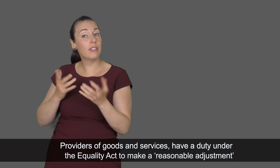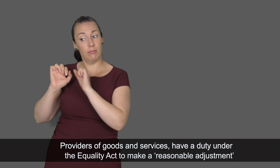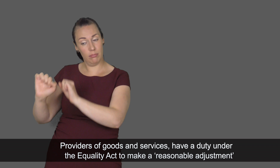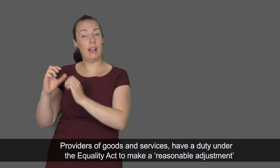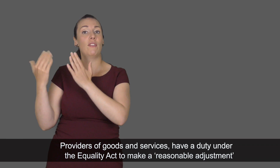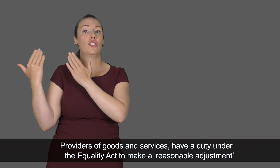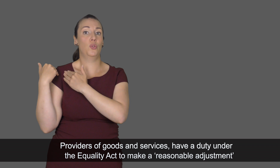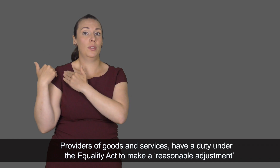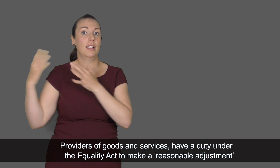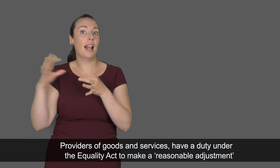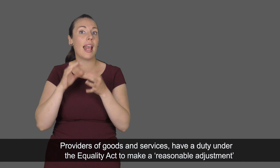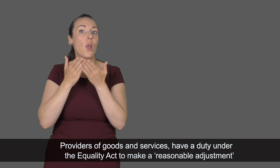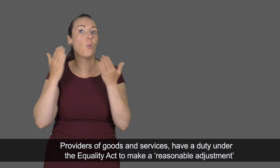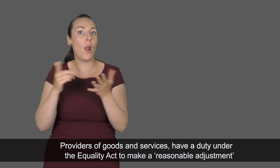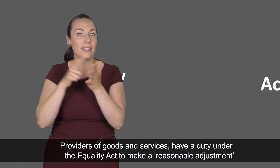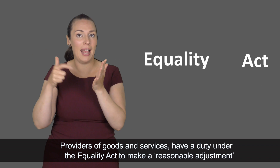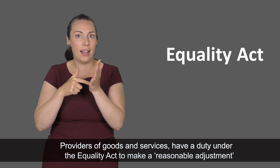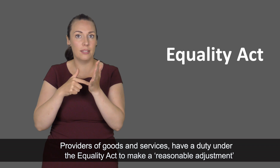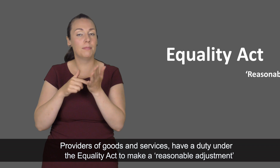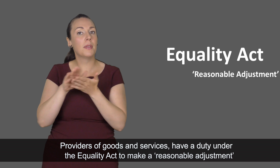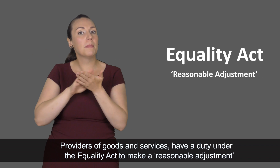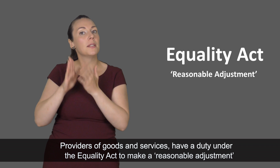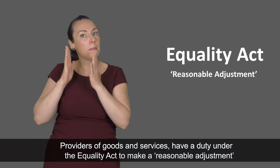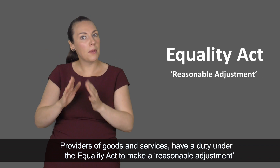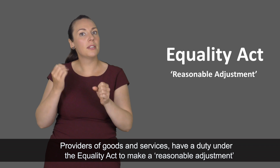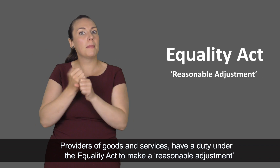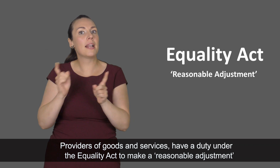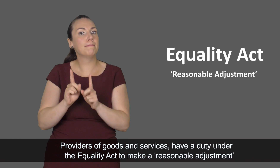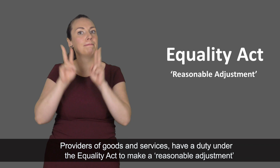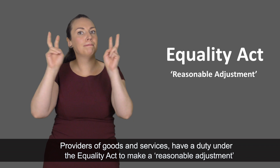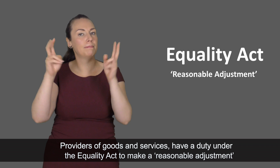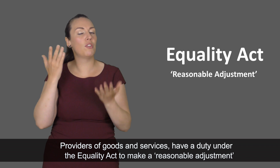services have a duty under the Equality Act to make a reasonable adjustment.